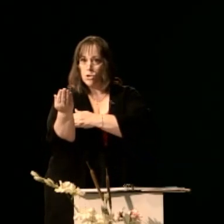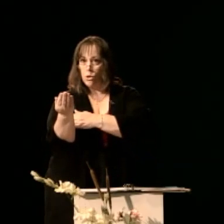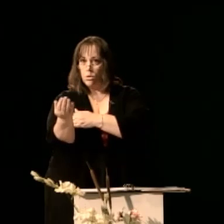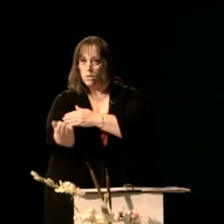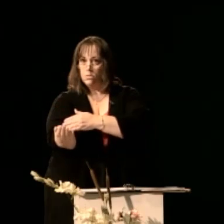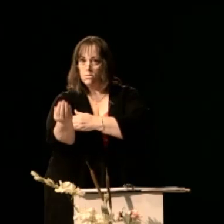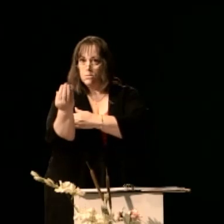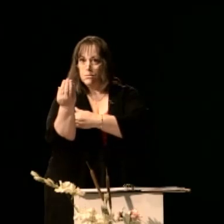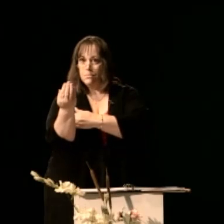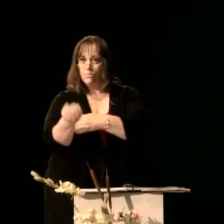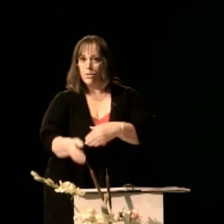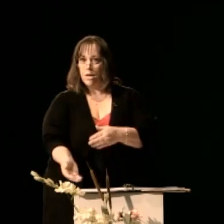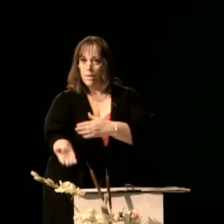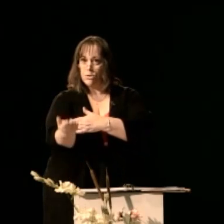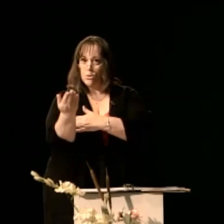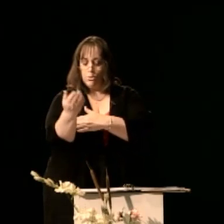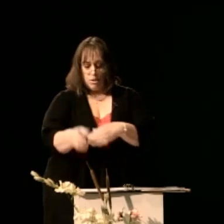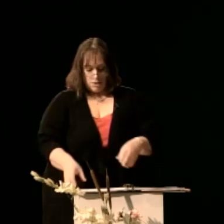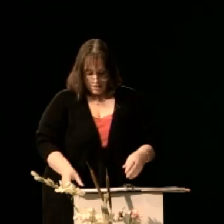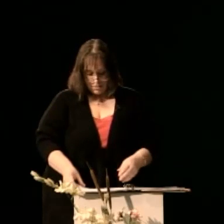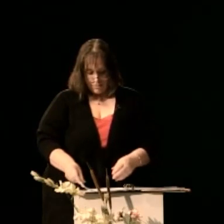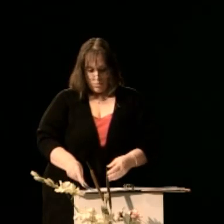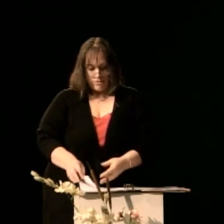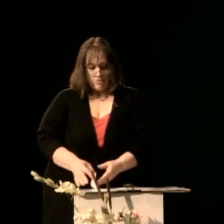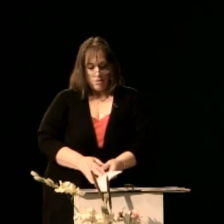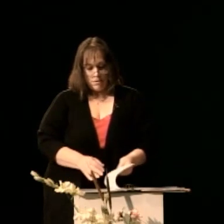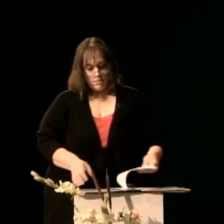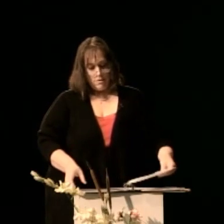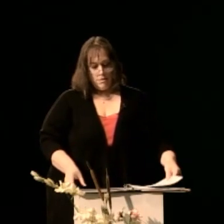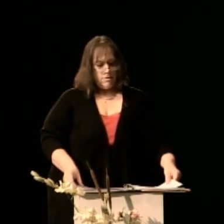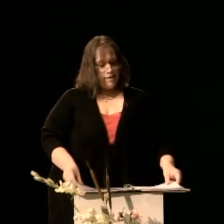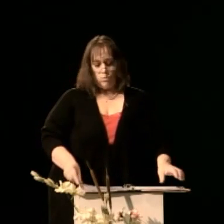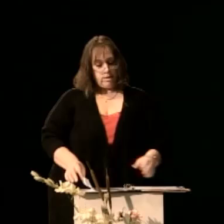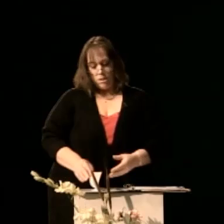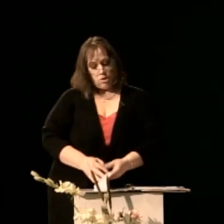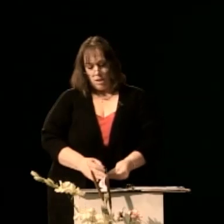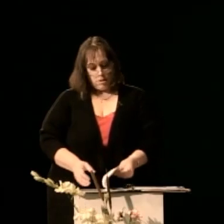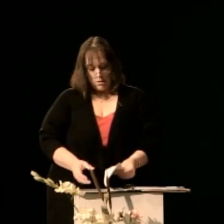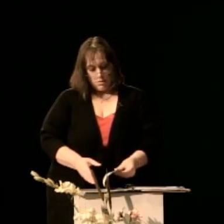Slowly. Bring that up slowly for breakfast. Otherwise, it's not nice.